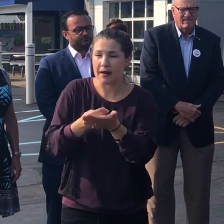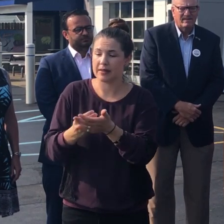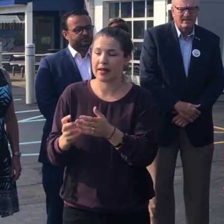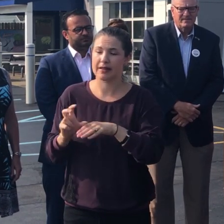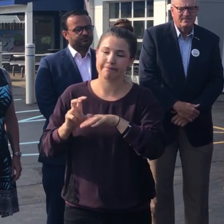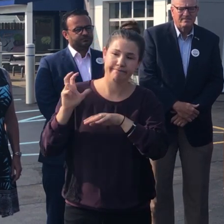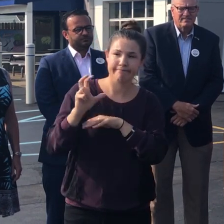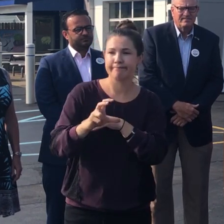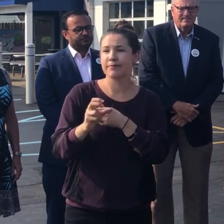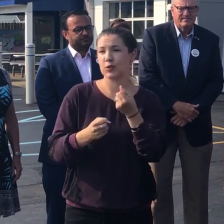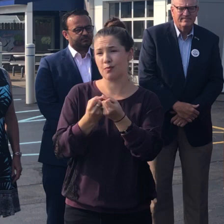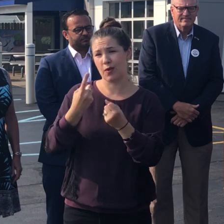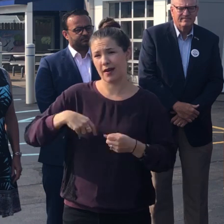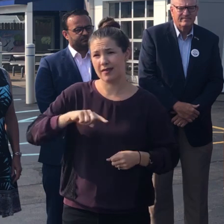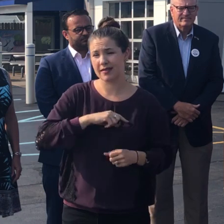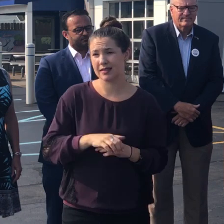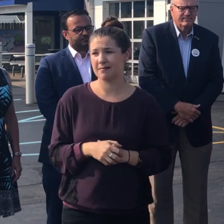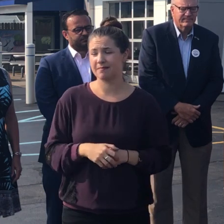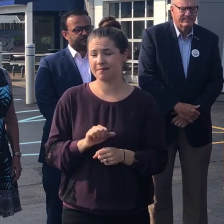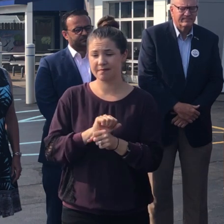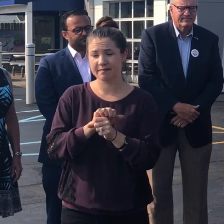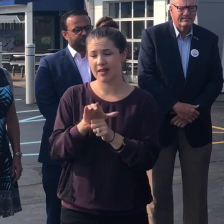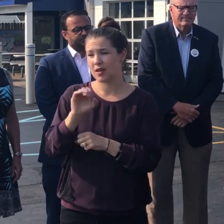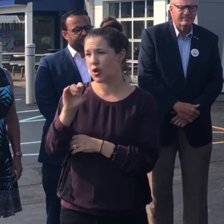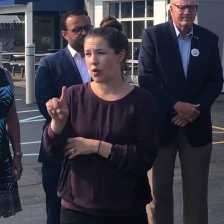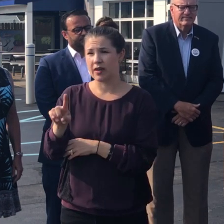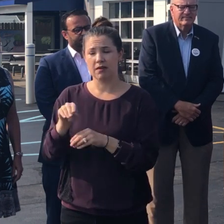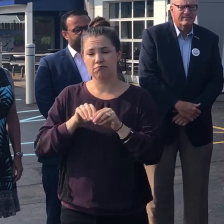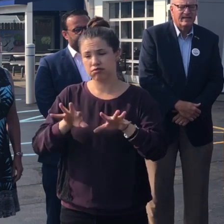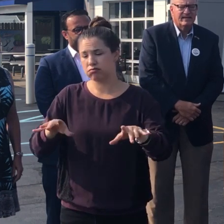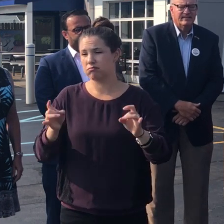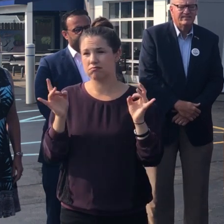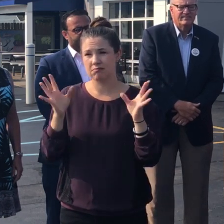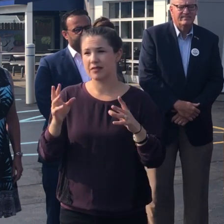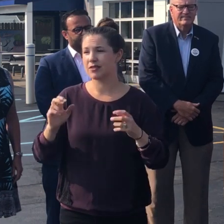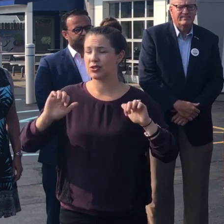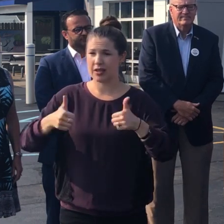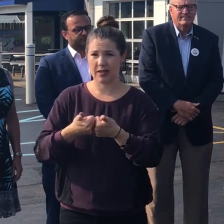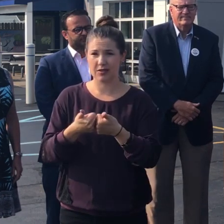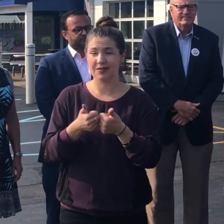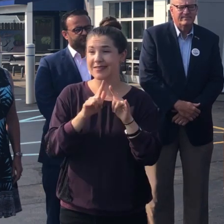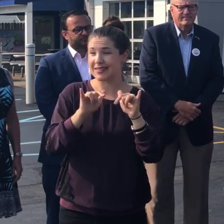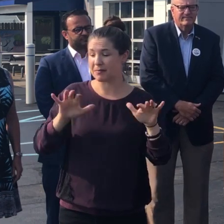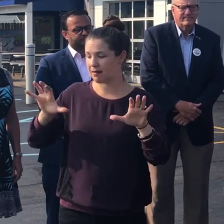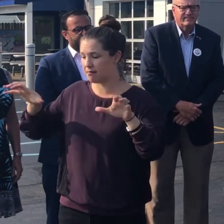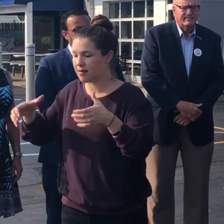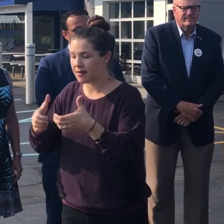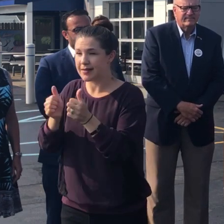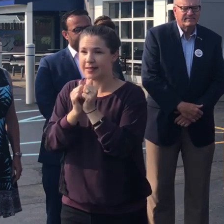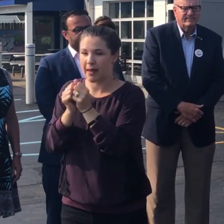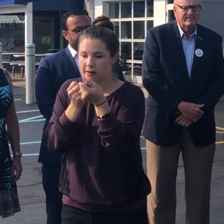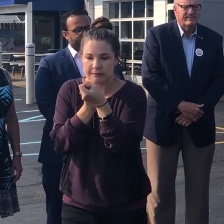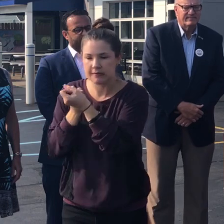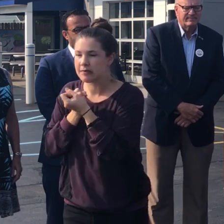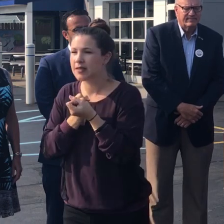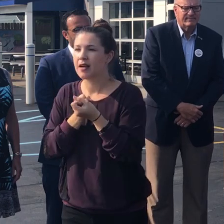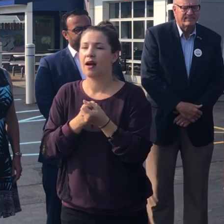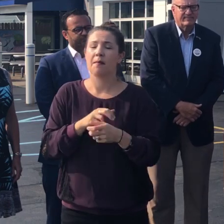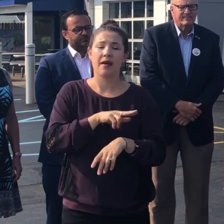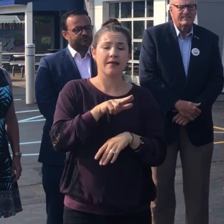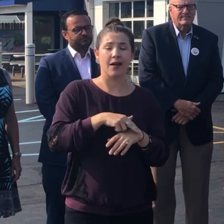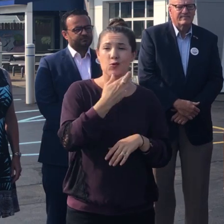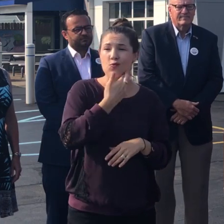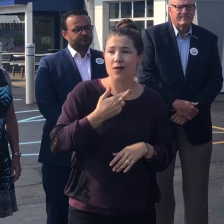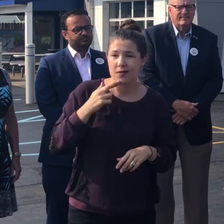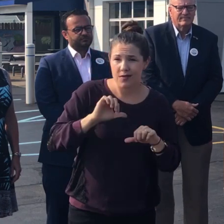us. COVID has been challenging, but it's also brought us together. And the community, whether it's the National Restaurant